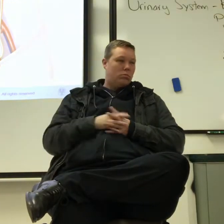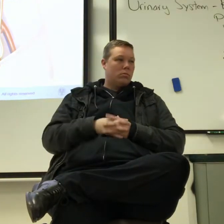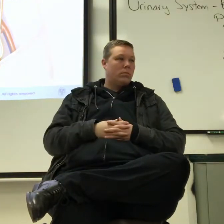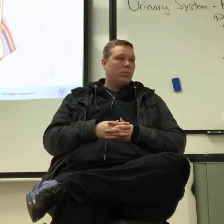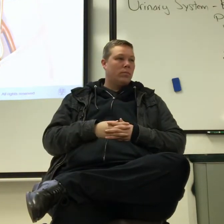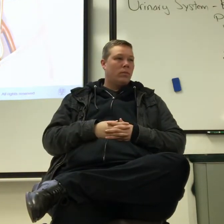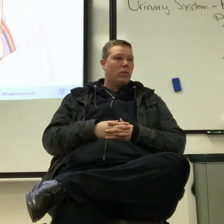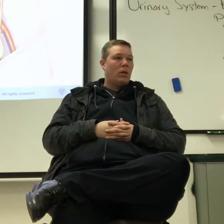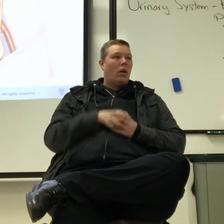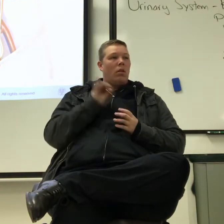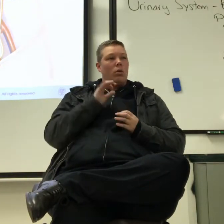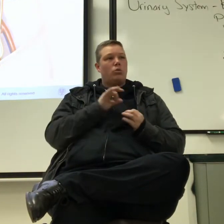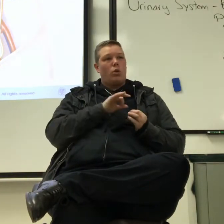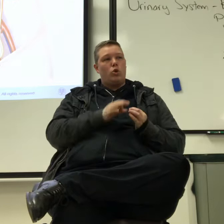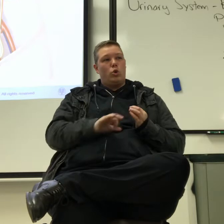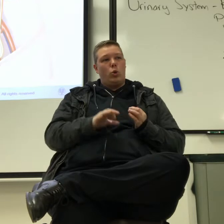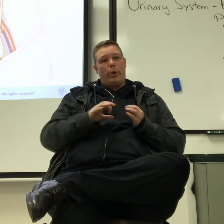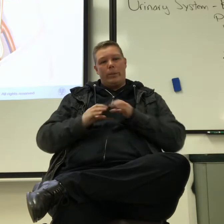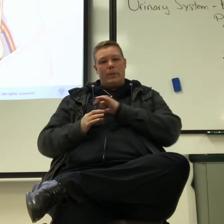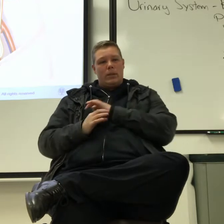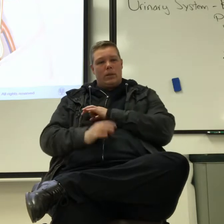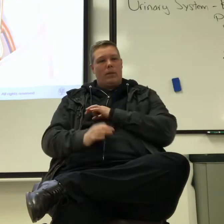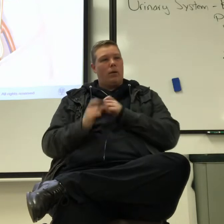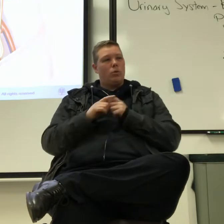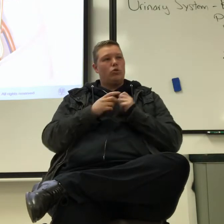Muscular tubes that transfer urine